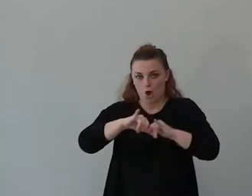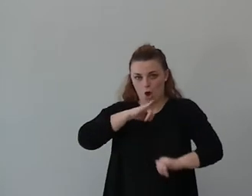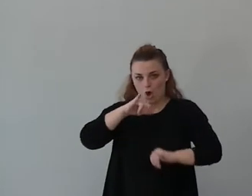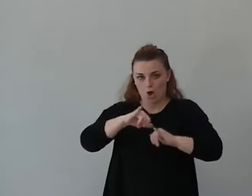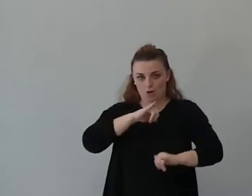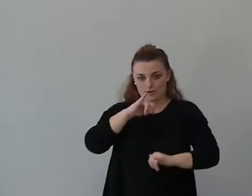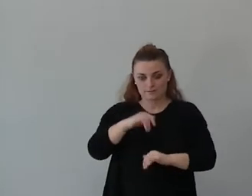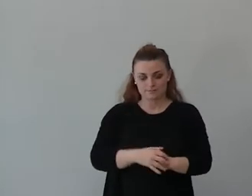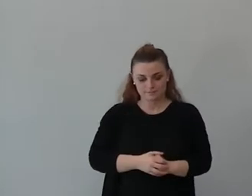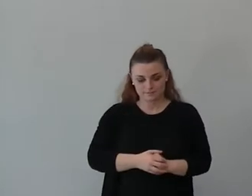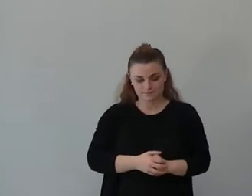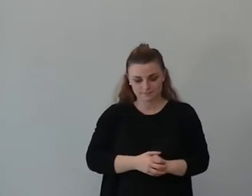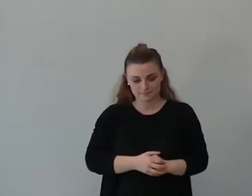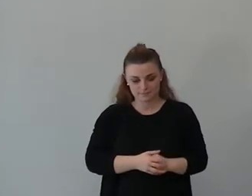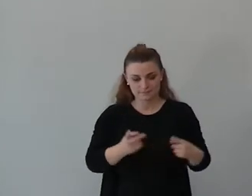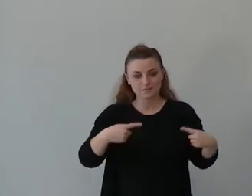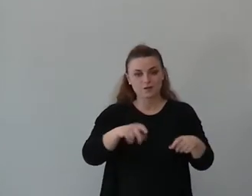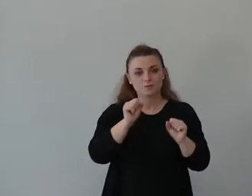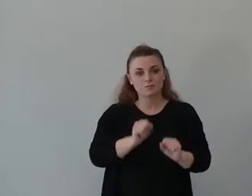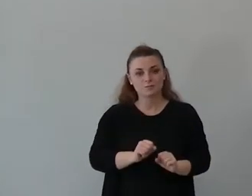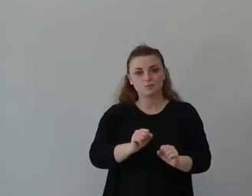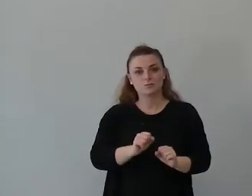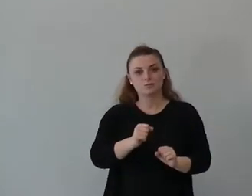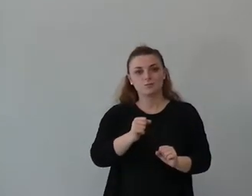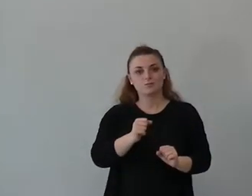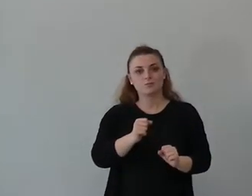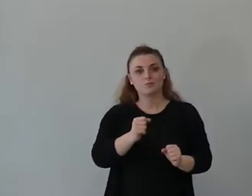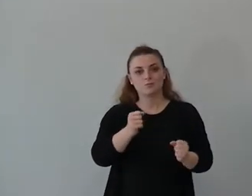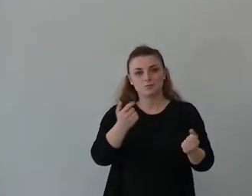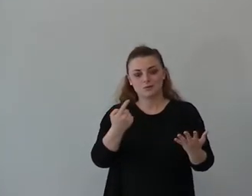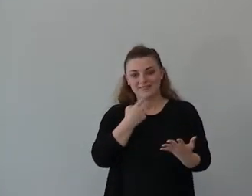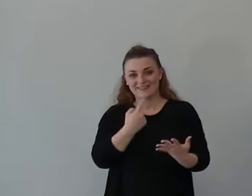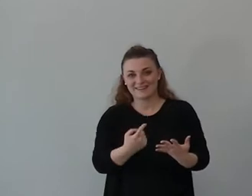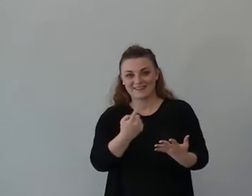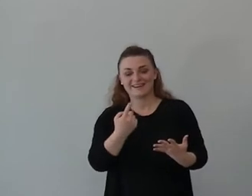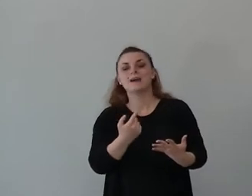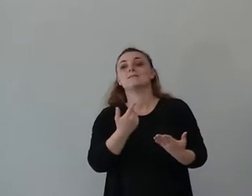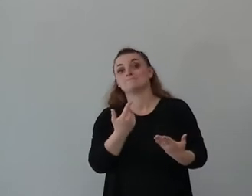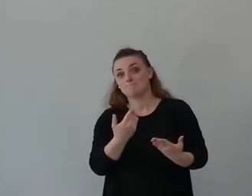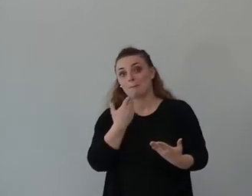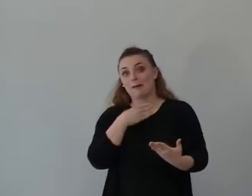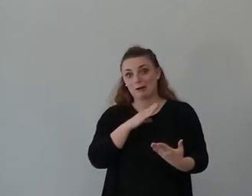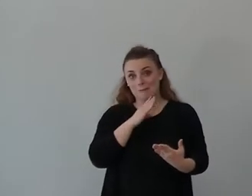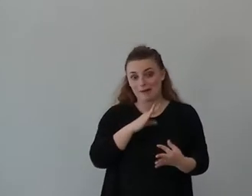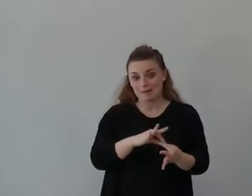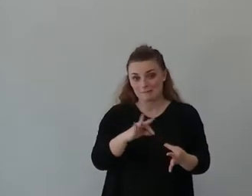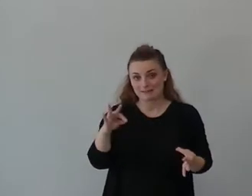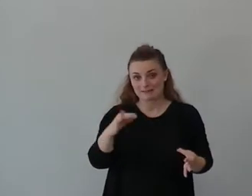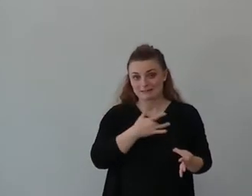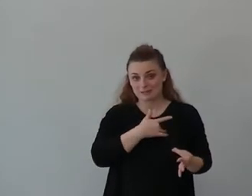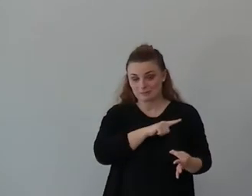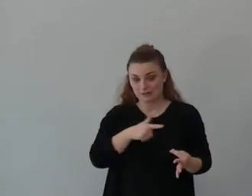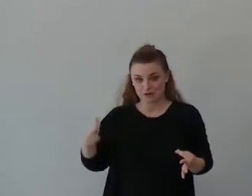feelings. Possiamo ringraziare che la matita non ha sentimenti. But the fourth point is you will